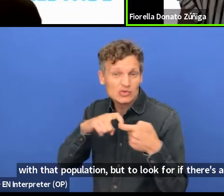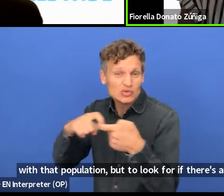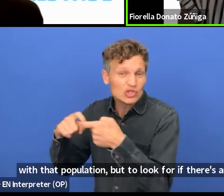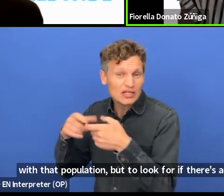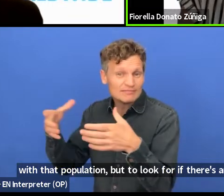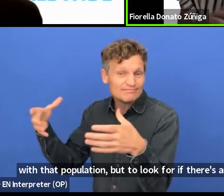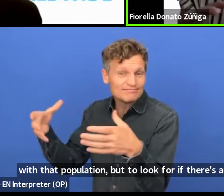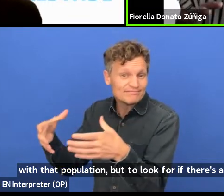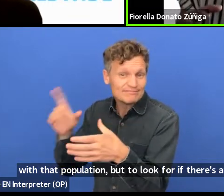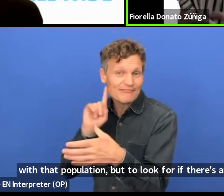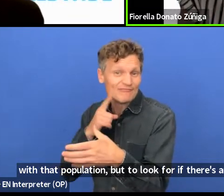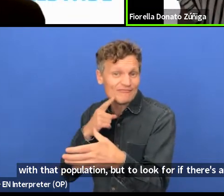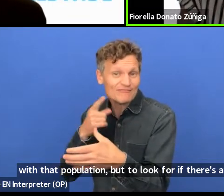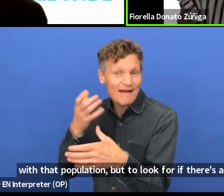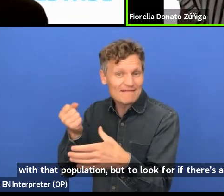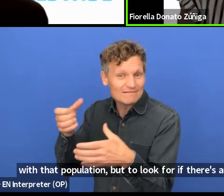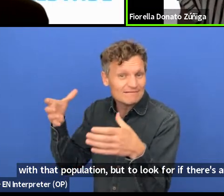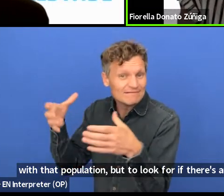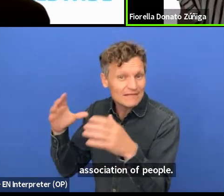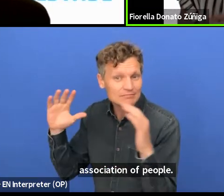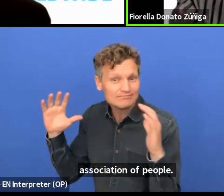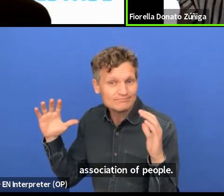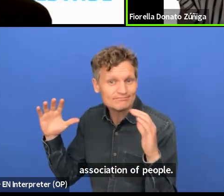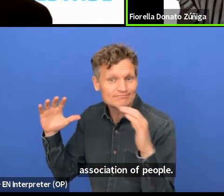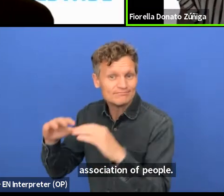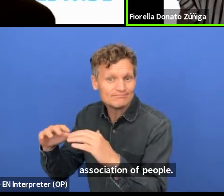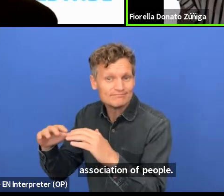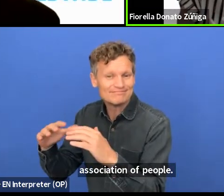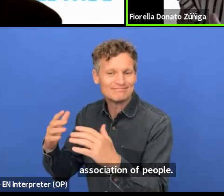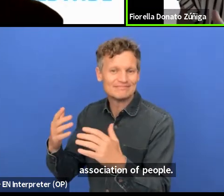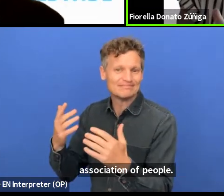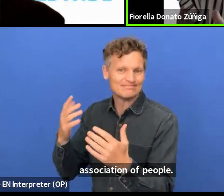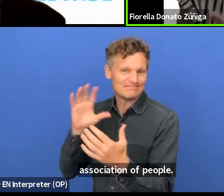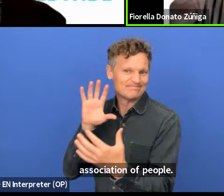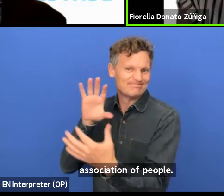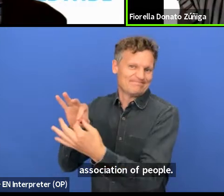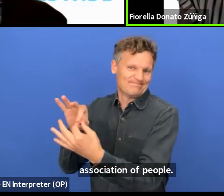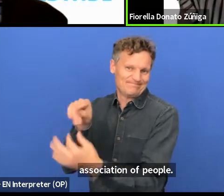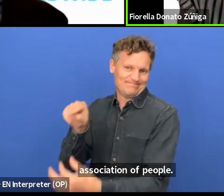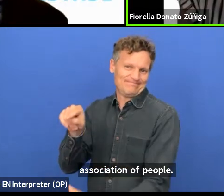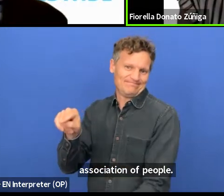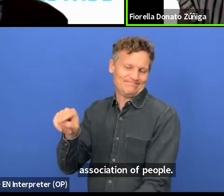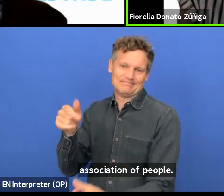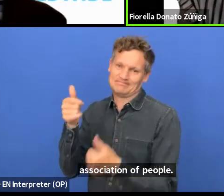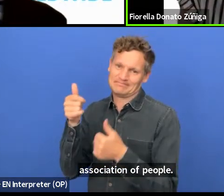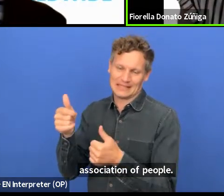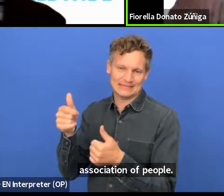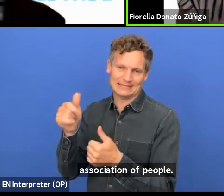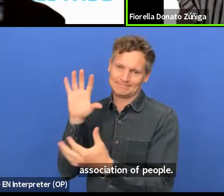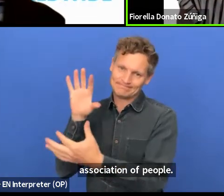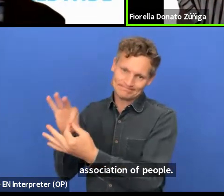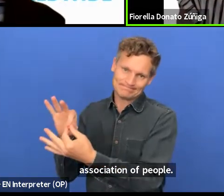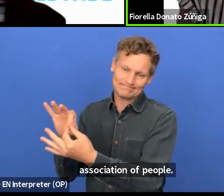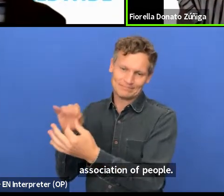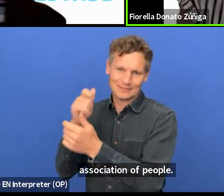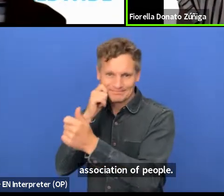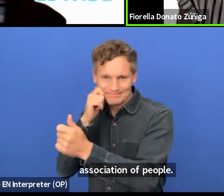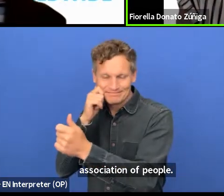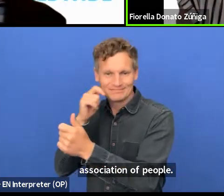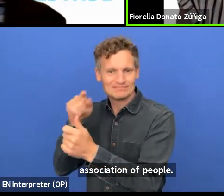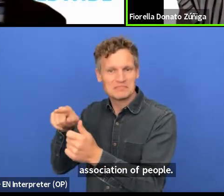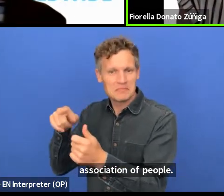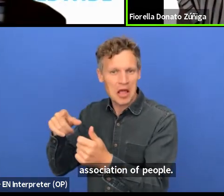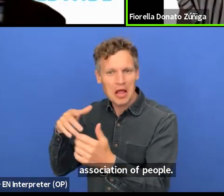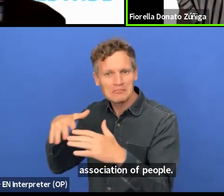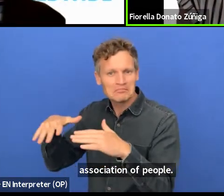people, and try to get in touch with them, and so that they teach you,